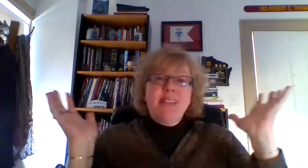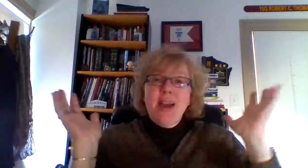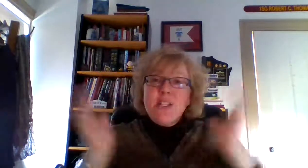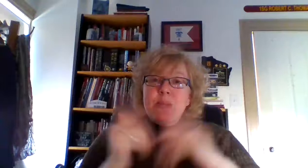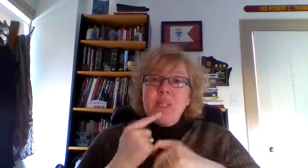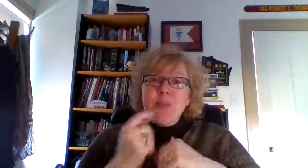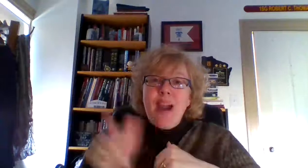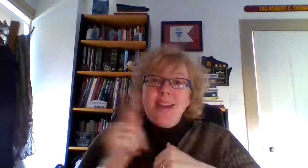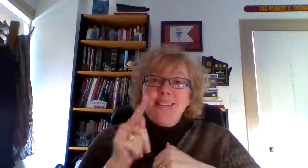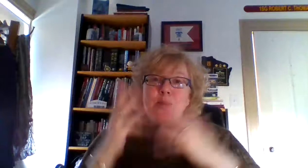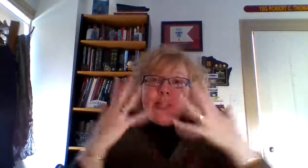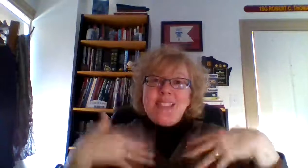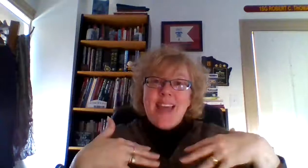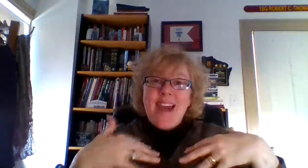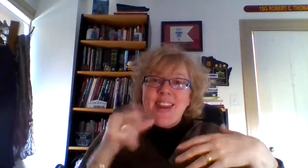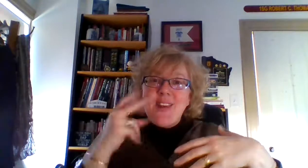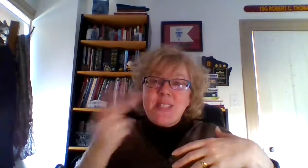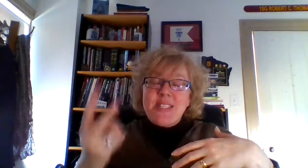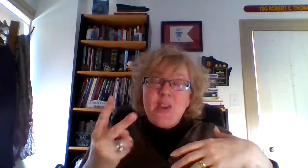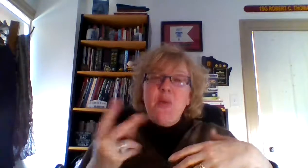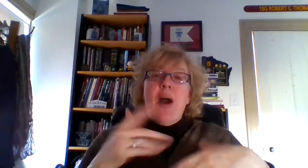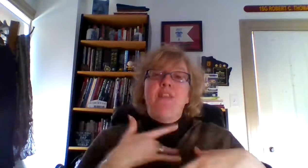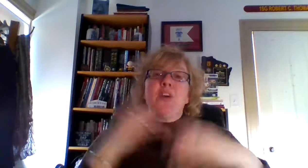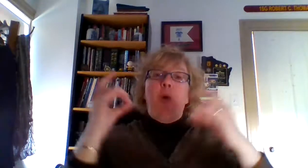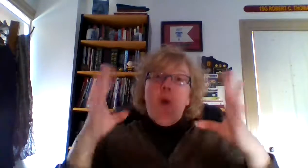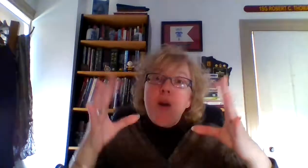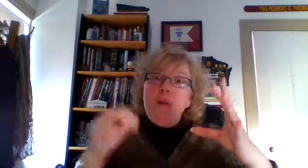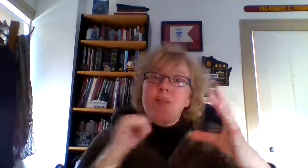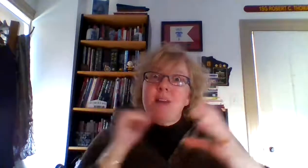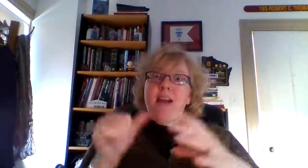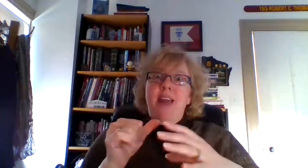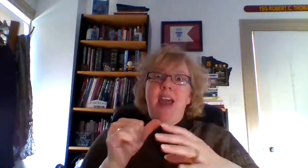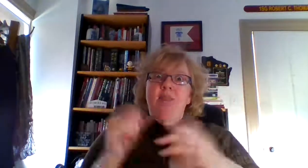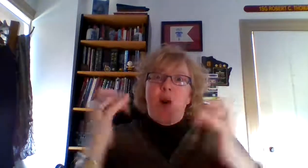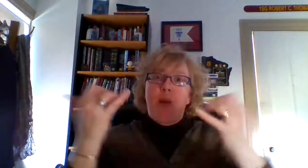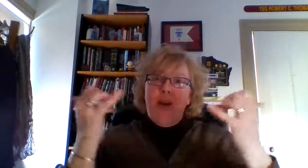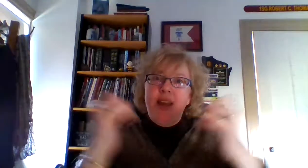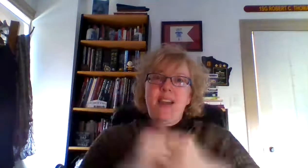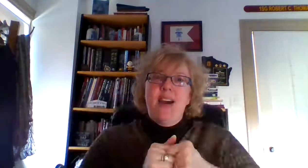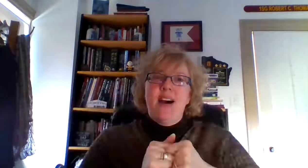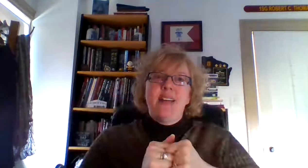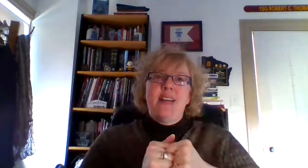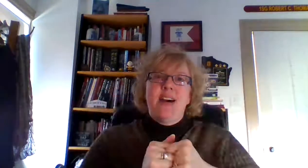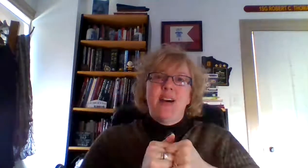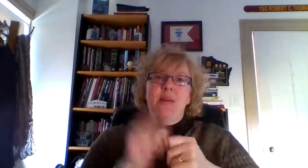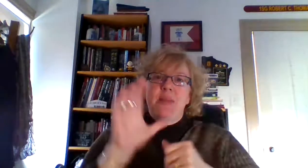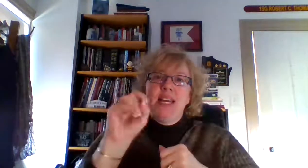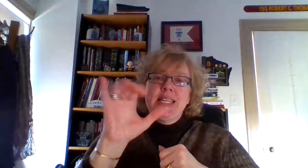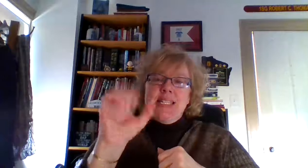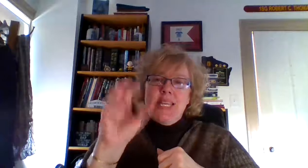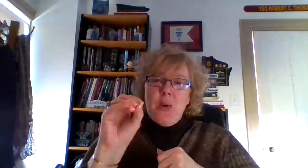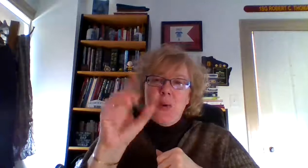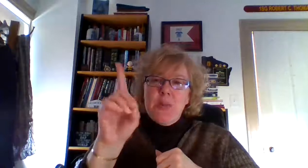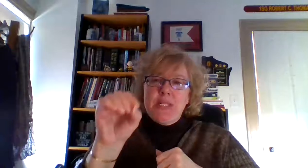I just miss you guys. It's really sad that I don't see you. I feel horrible. We're not going to have our party on Cinco de